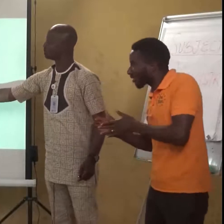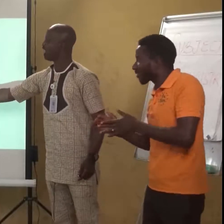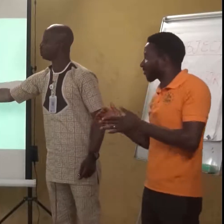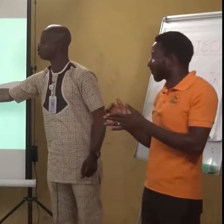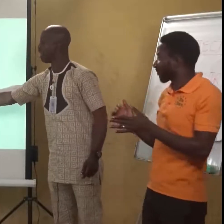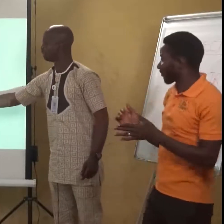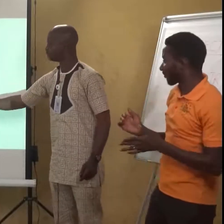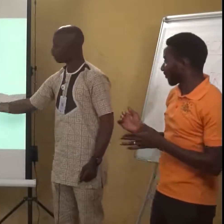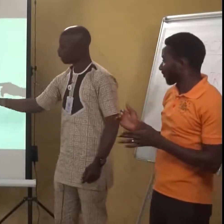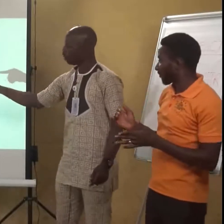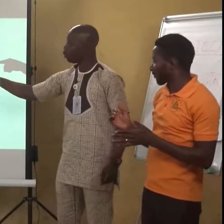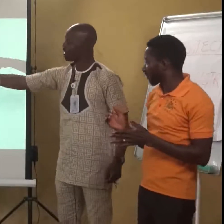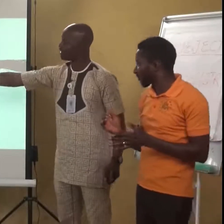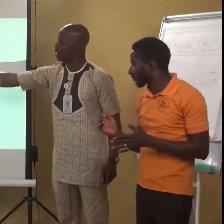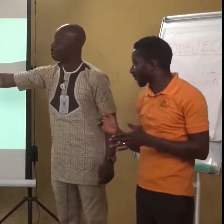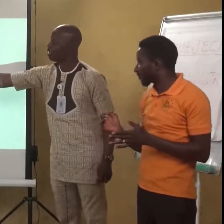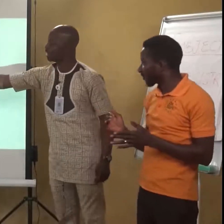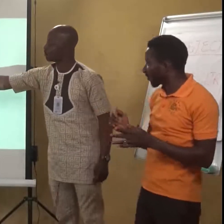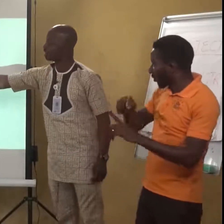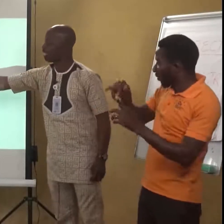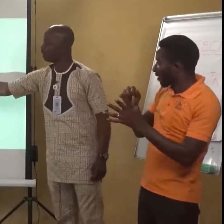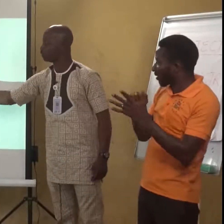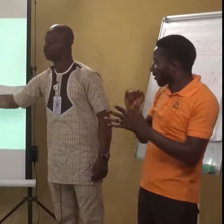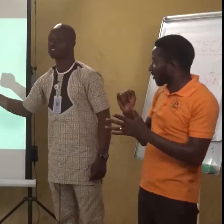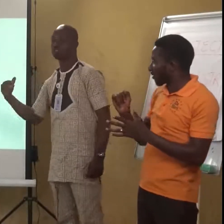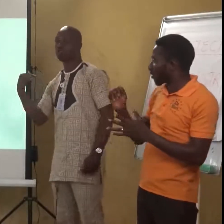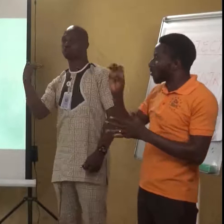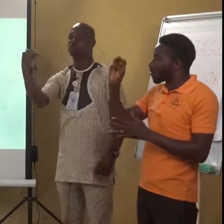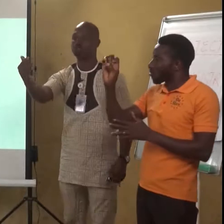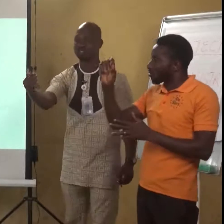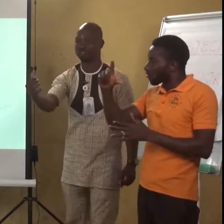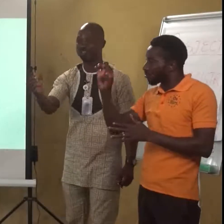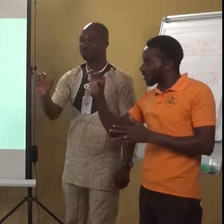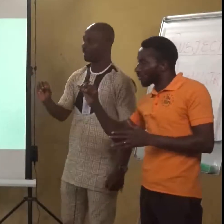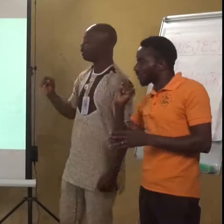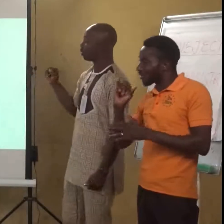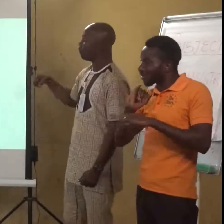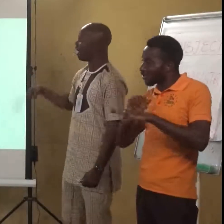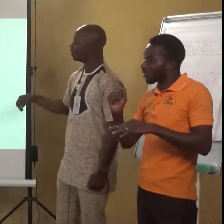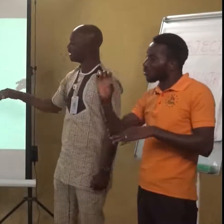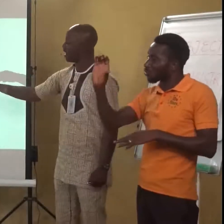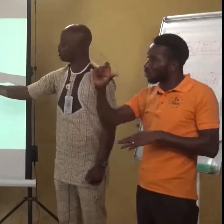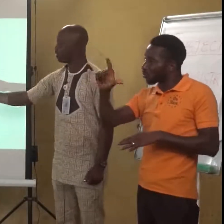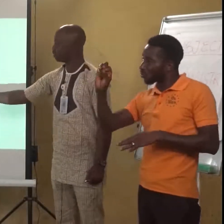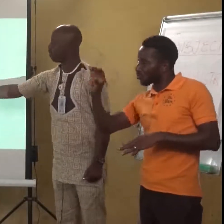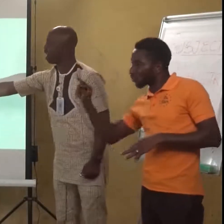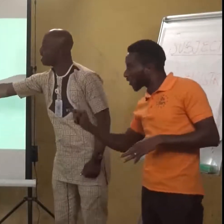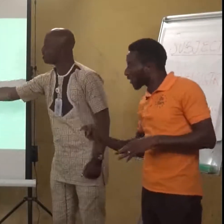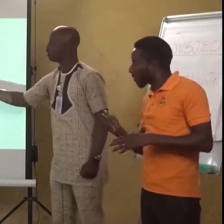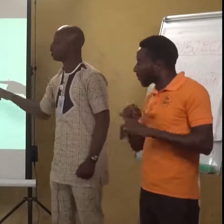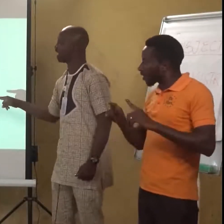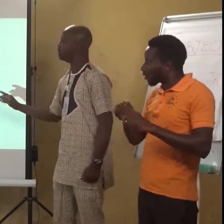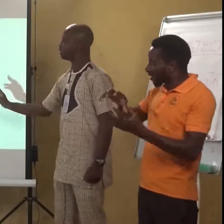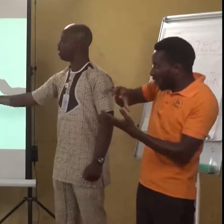is -1. When it is a molecule, Cl2, it is called chlorine. But when it combines with hydrogen to form